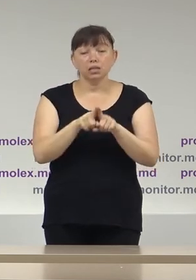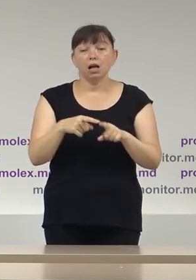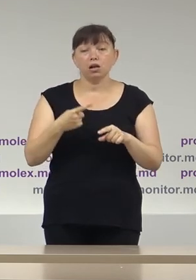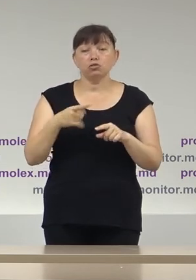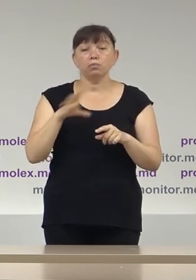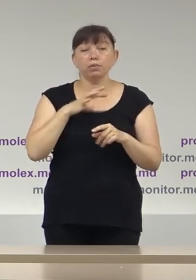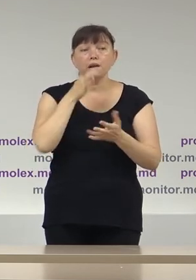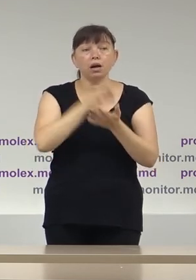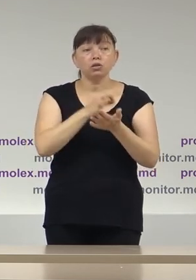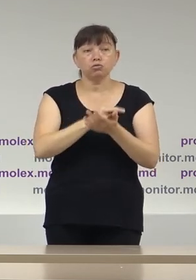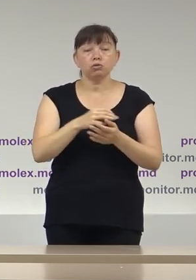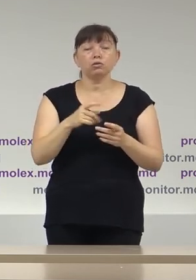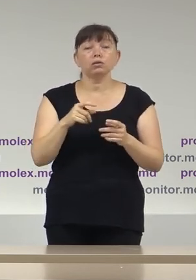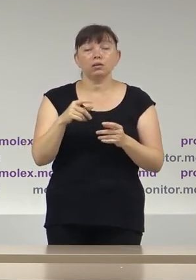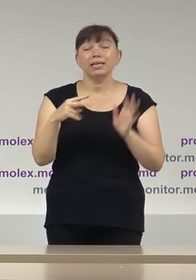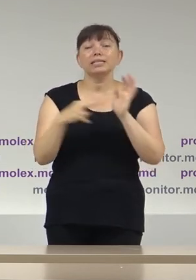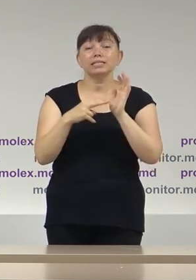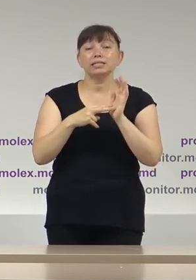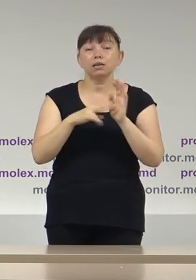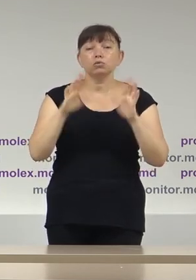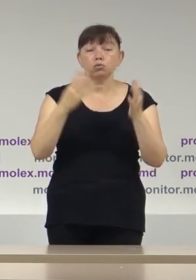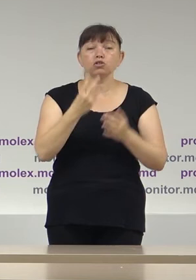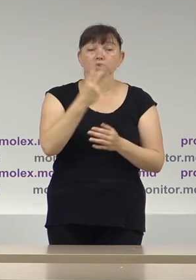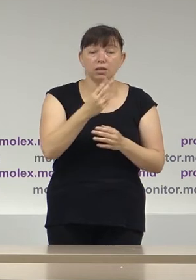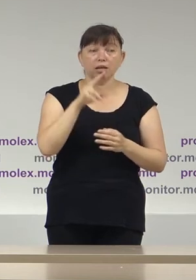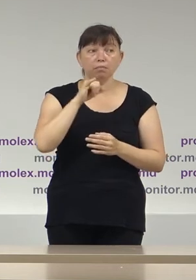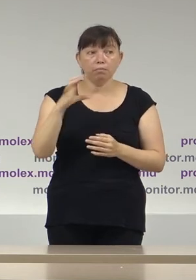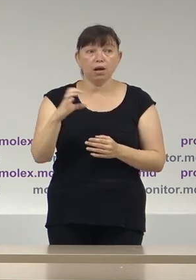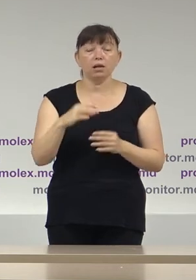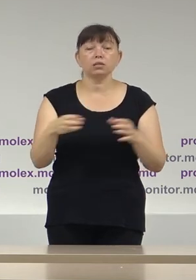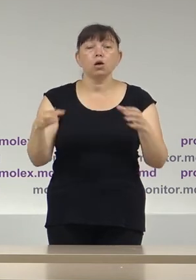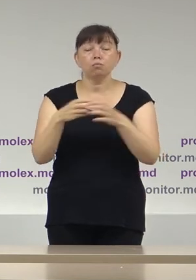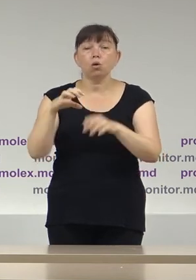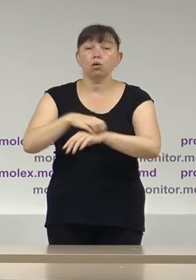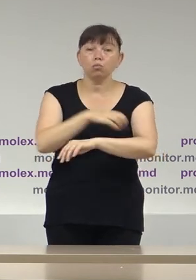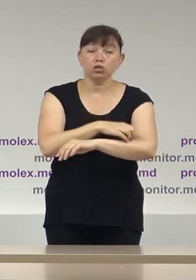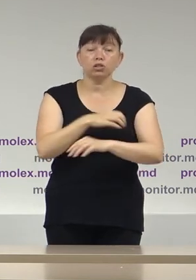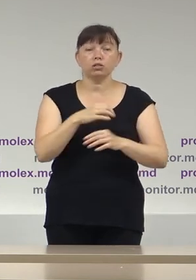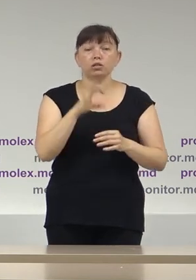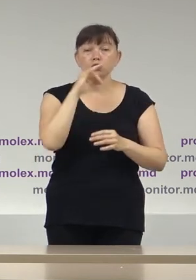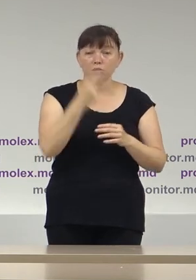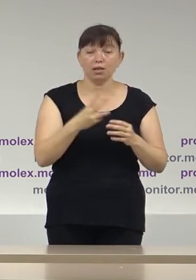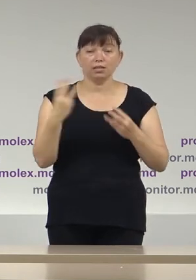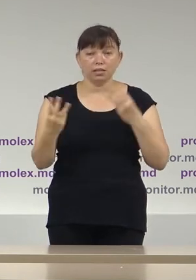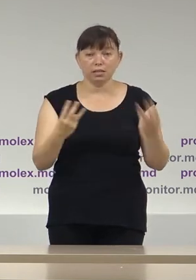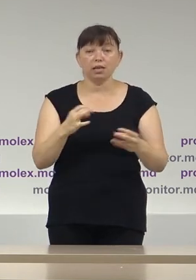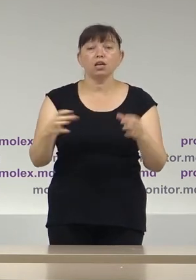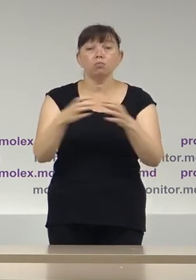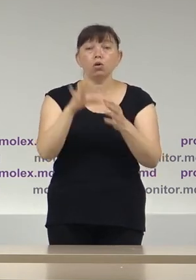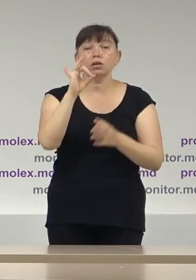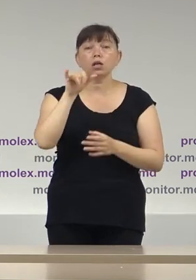removed by non-identified persons. Also, at least 7 cases were reported, 3 for PAS, 3